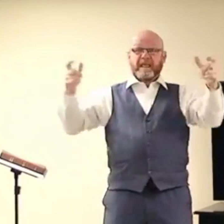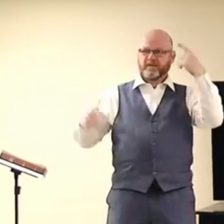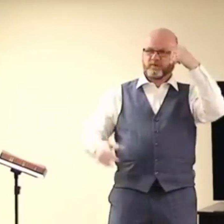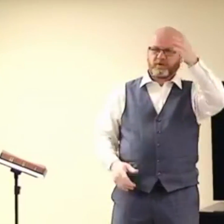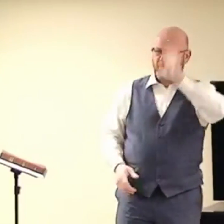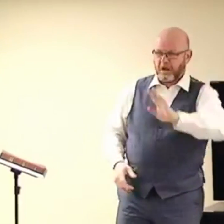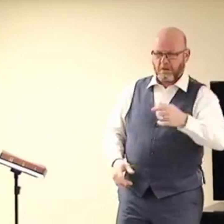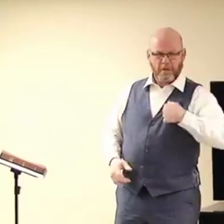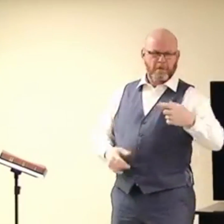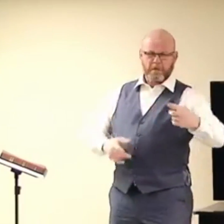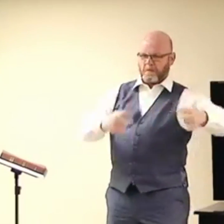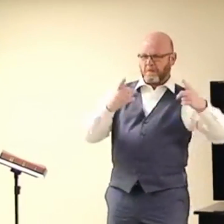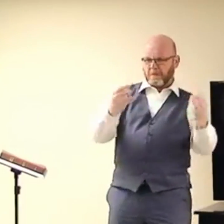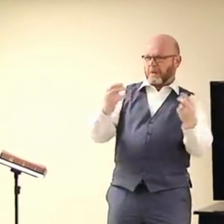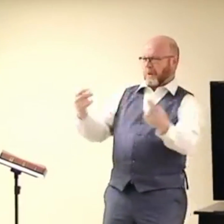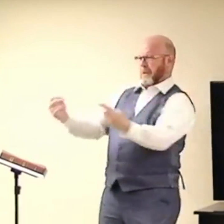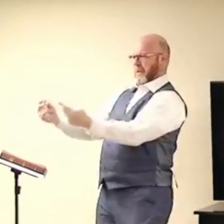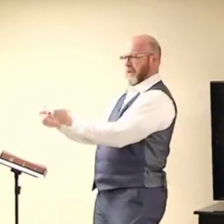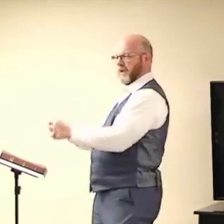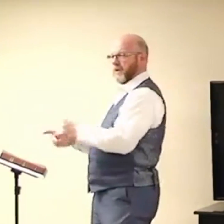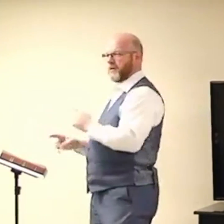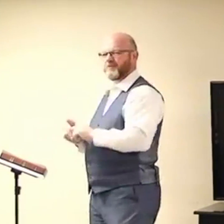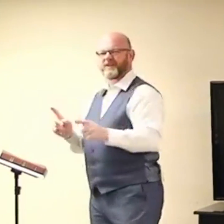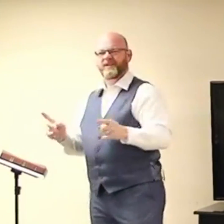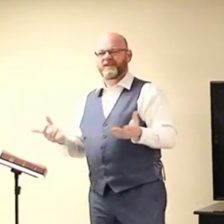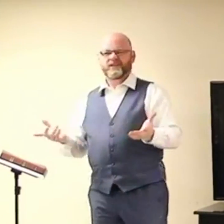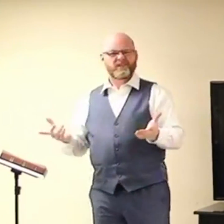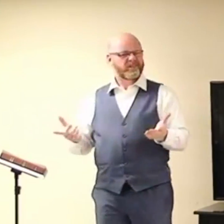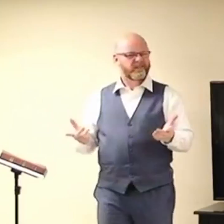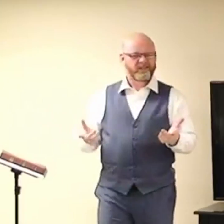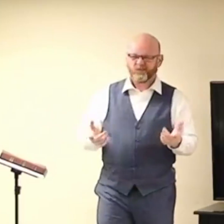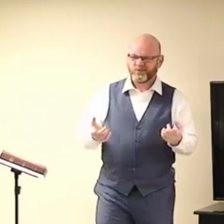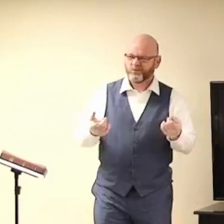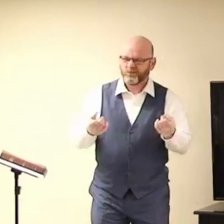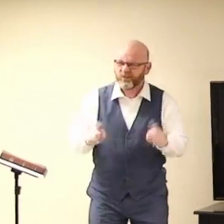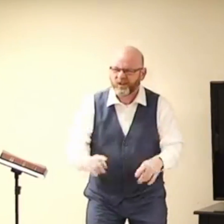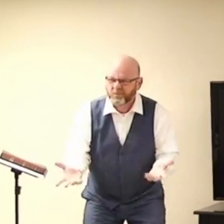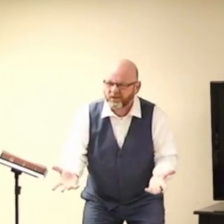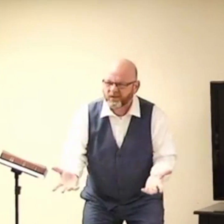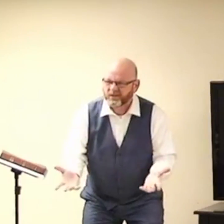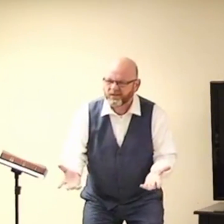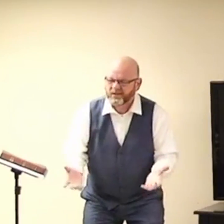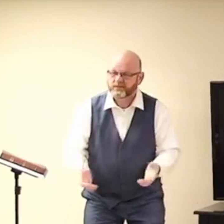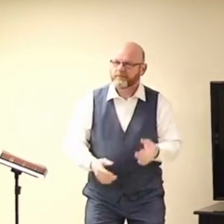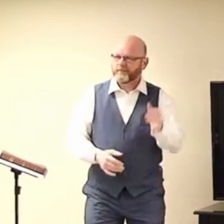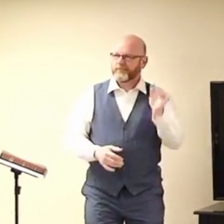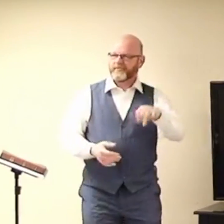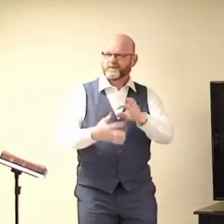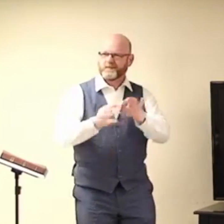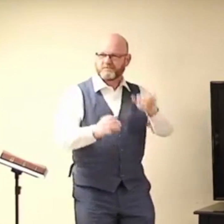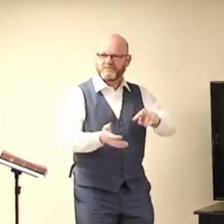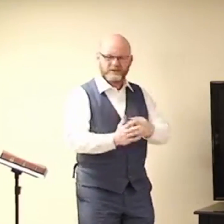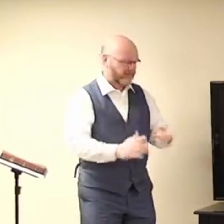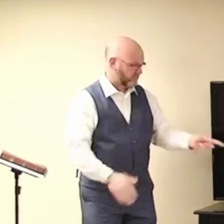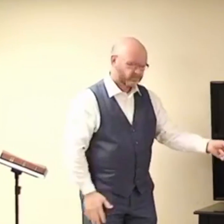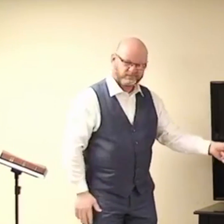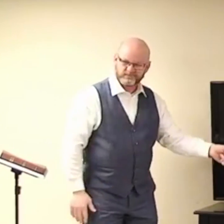through. And we all know people who can talk the good talk. You know, they've always got big ideas, big things to